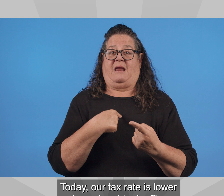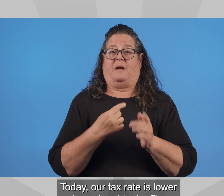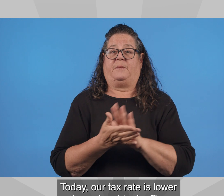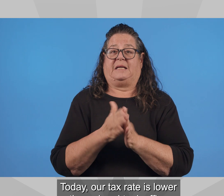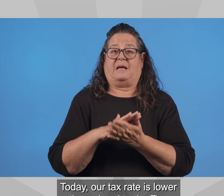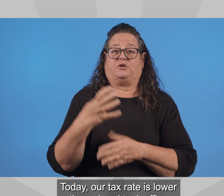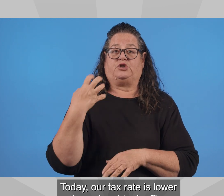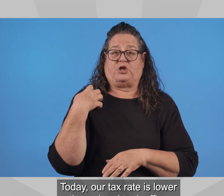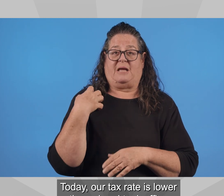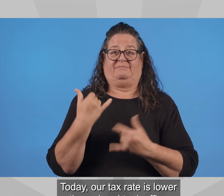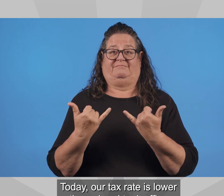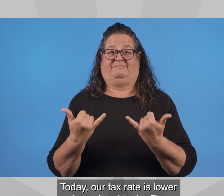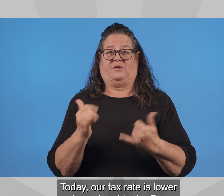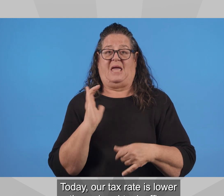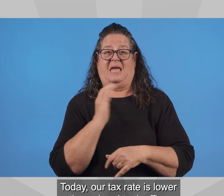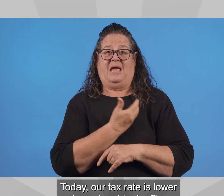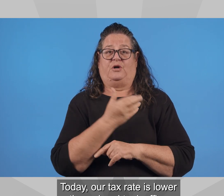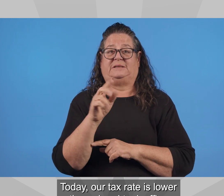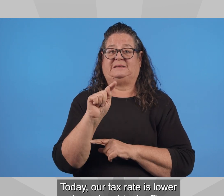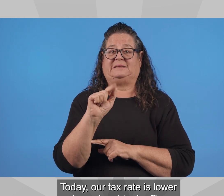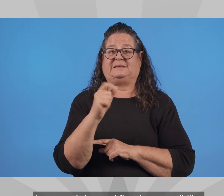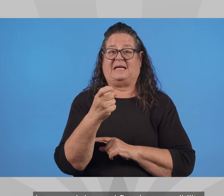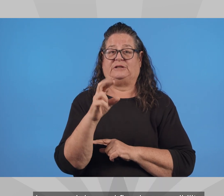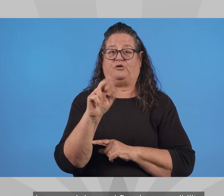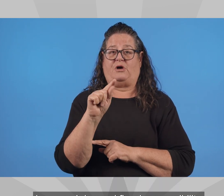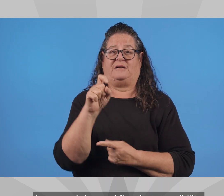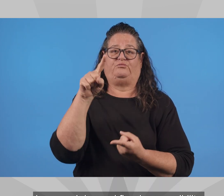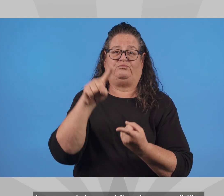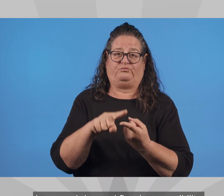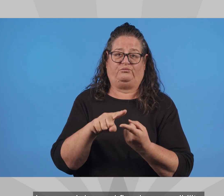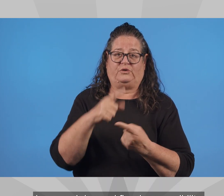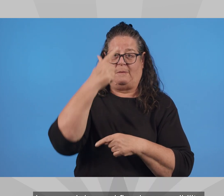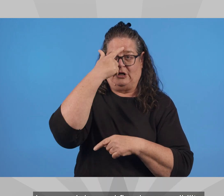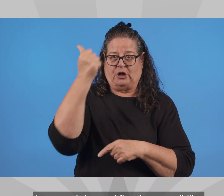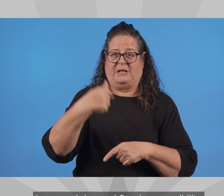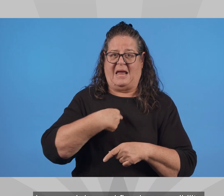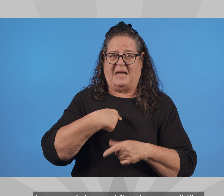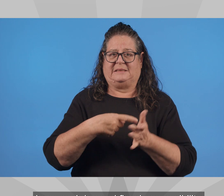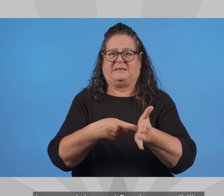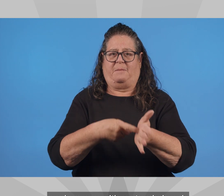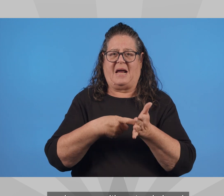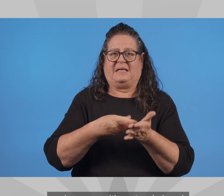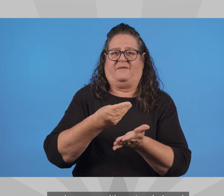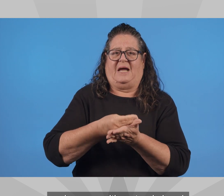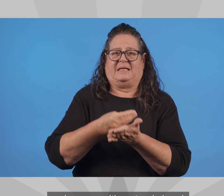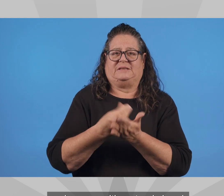Today, our tax rate is lower than when I took office because I demand fiscal responsibility and govern with a